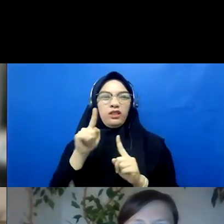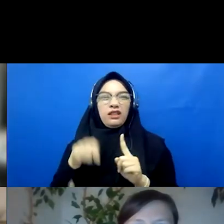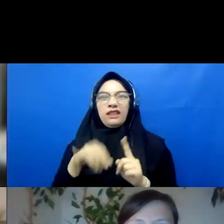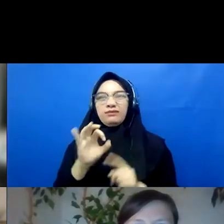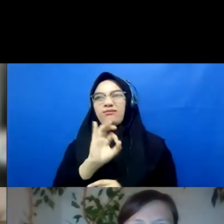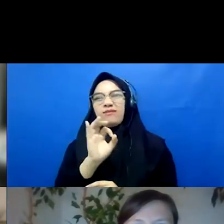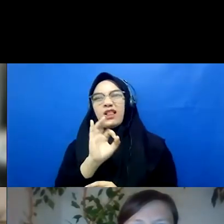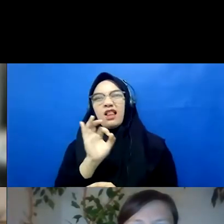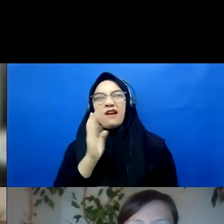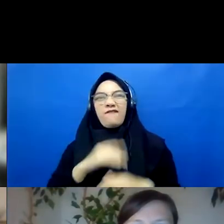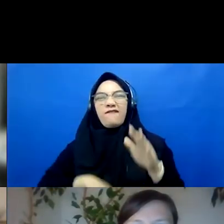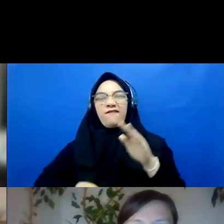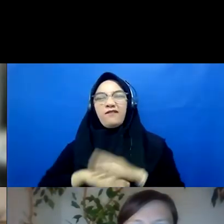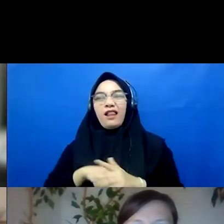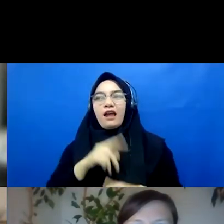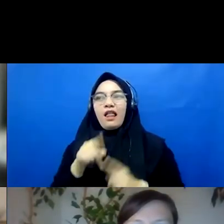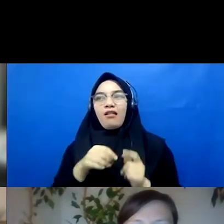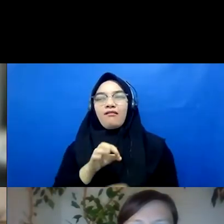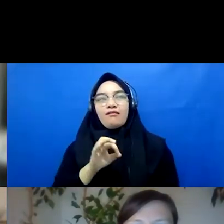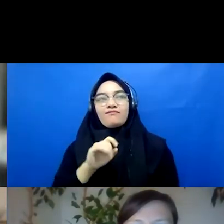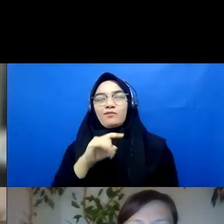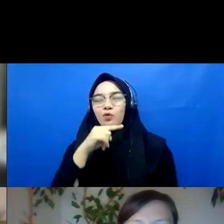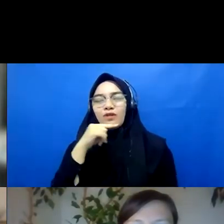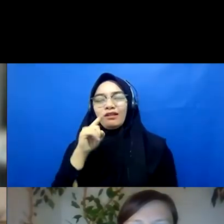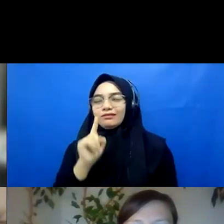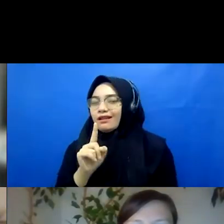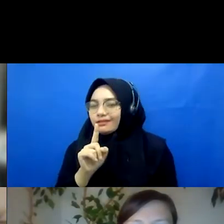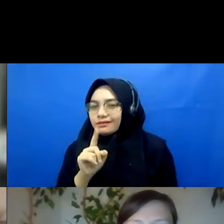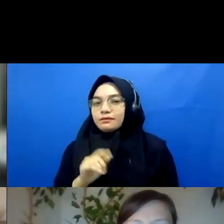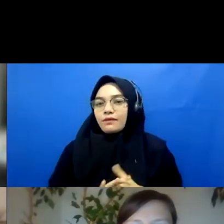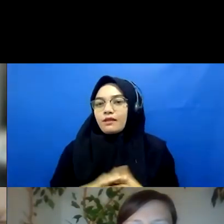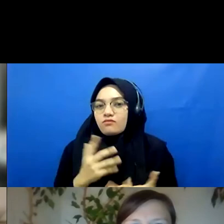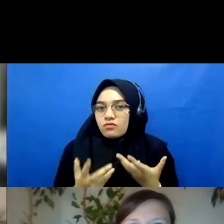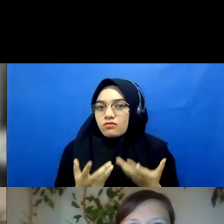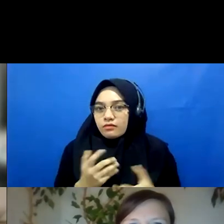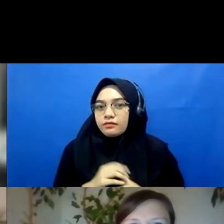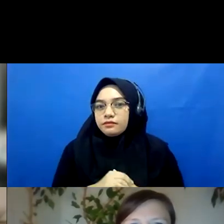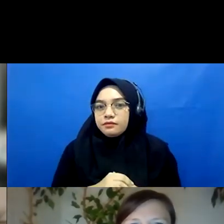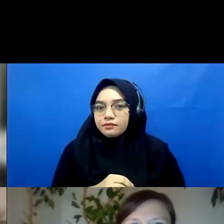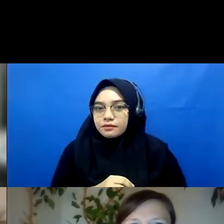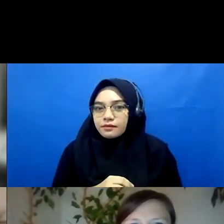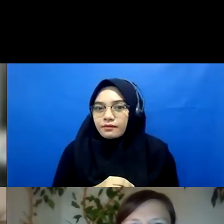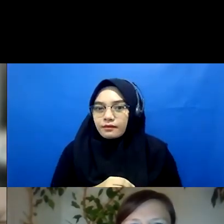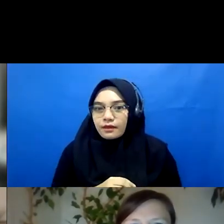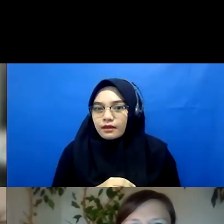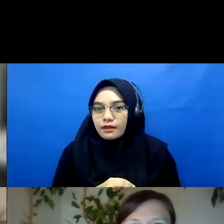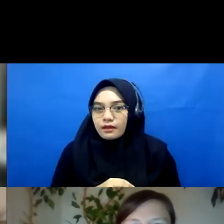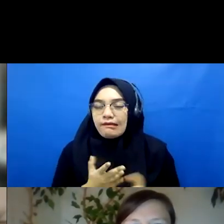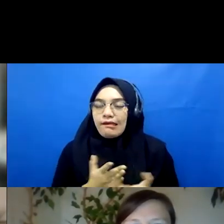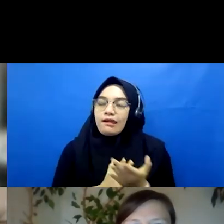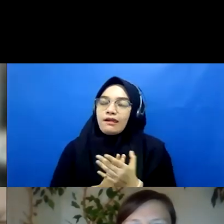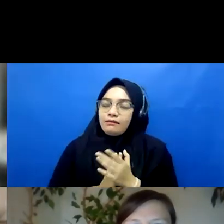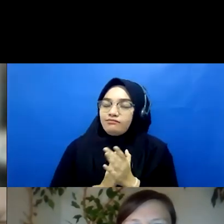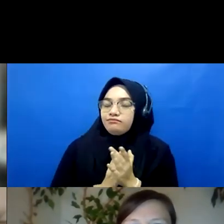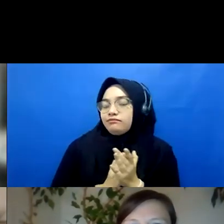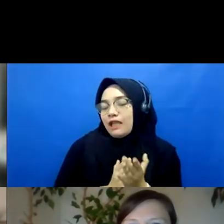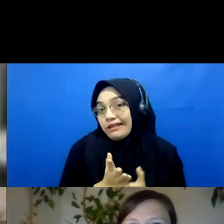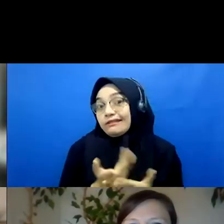I would like to probably just throw this thought out to all our speakers